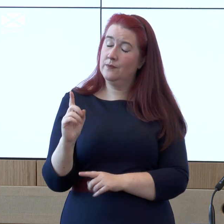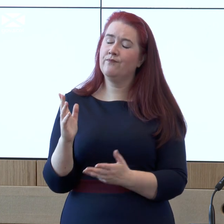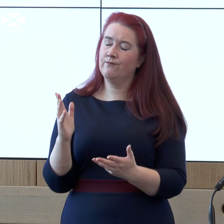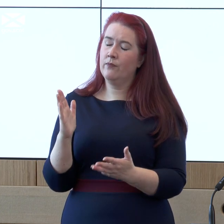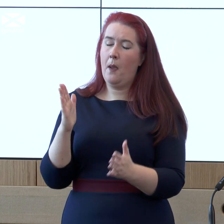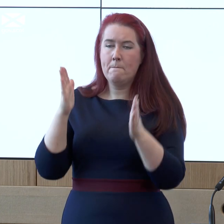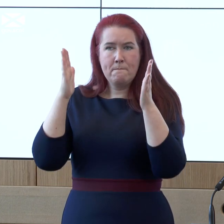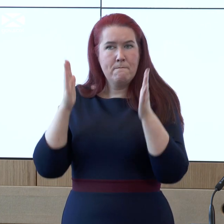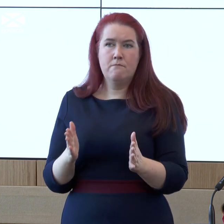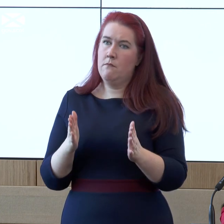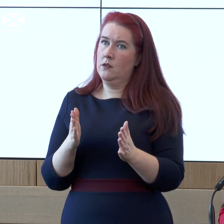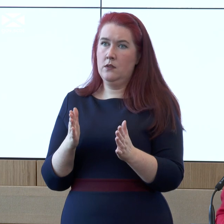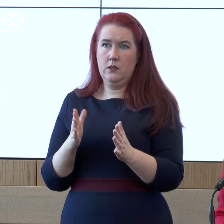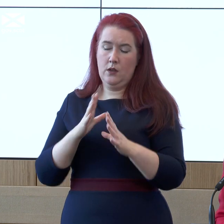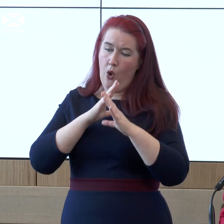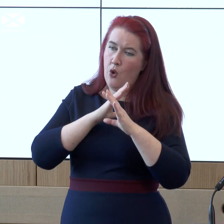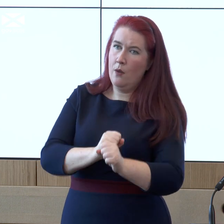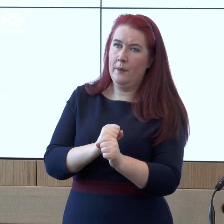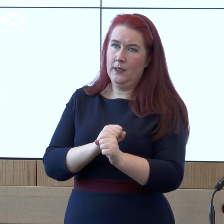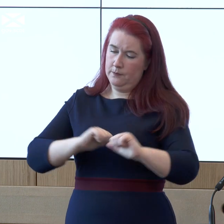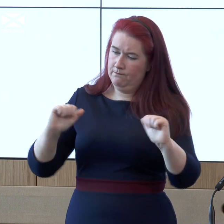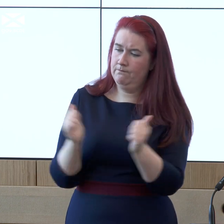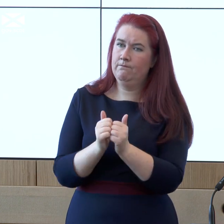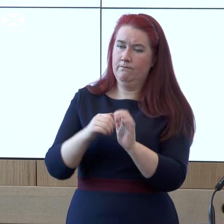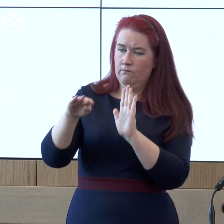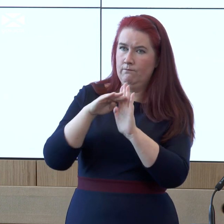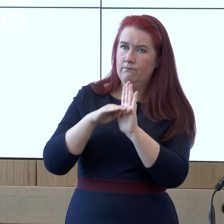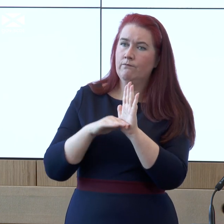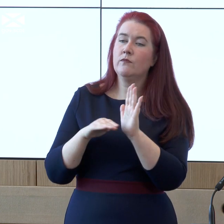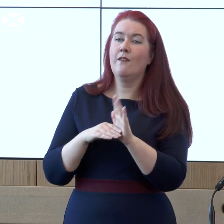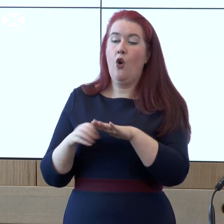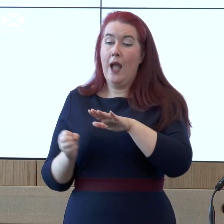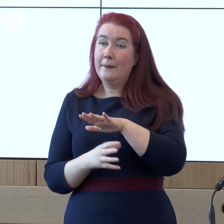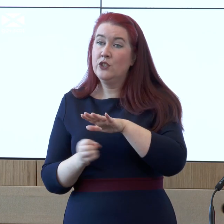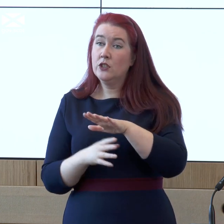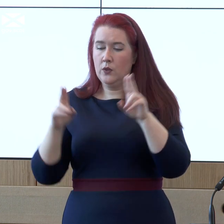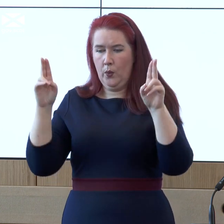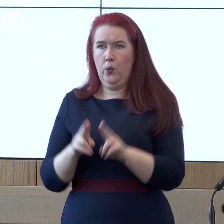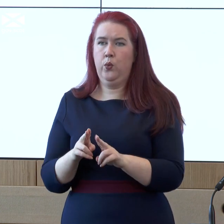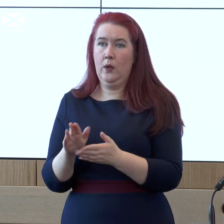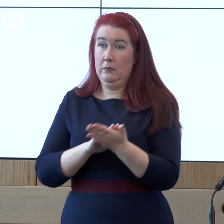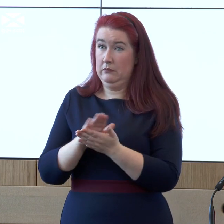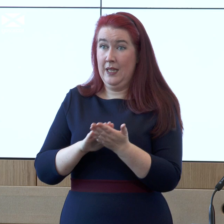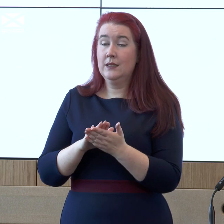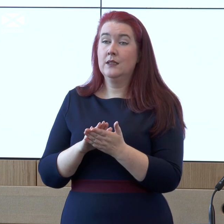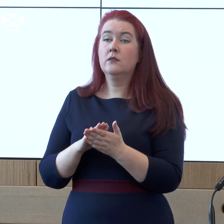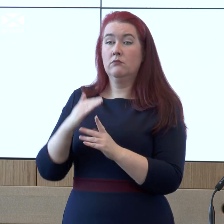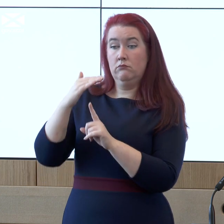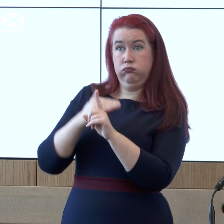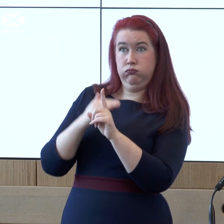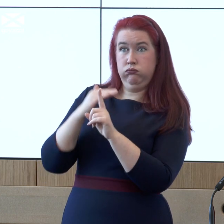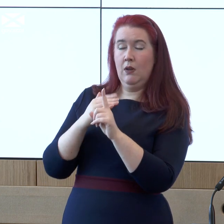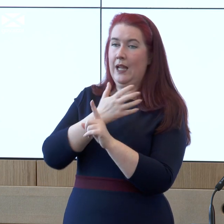must secure commitments to emission reductions that are capable of limiting global warming to 1.5